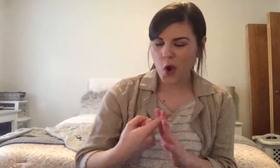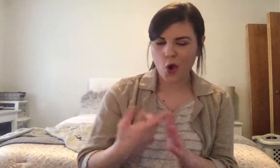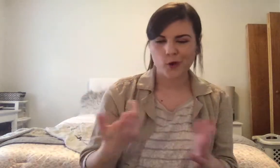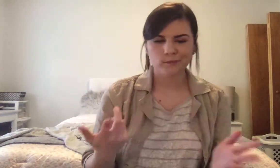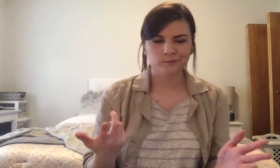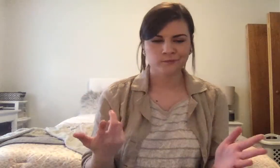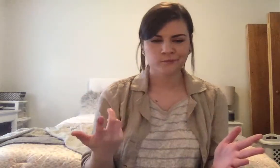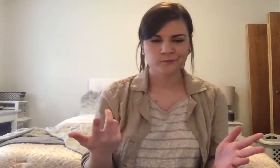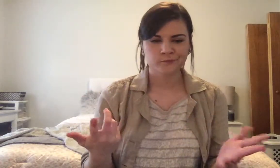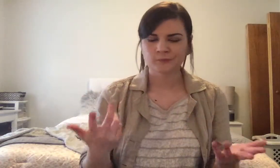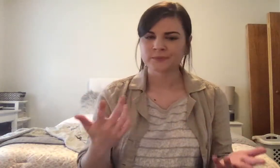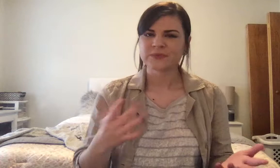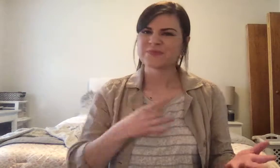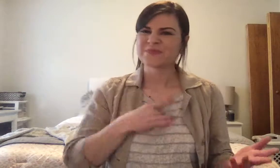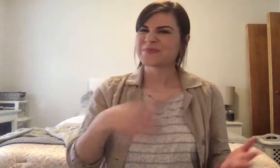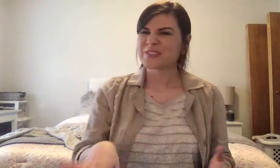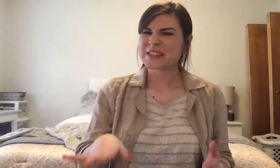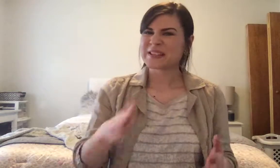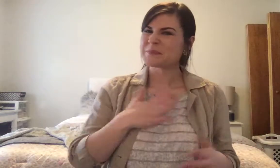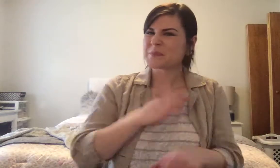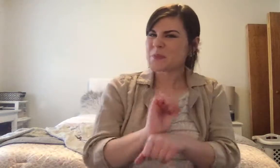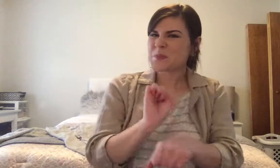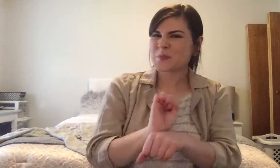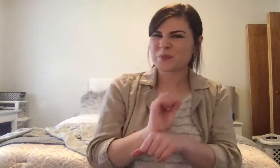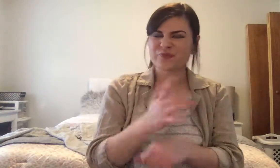really like the quality of my work. The photographers that